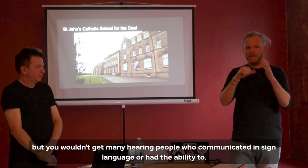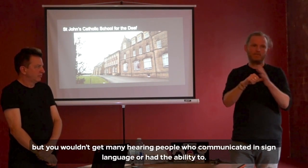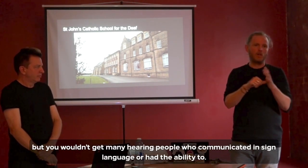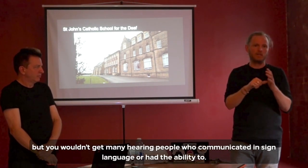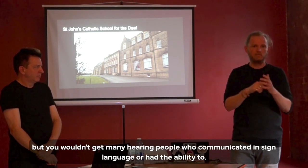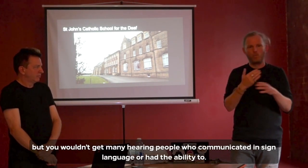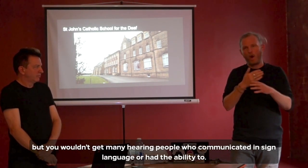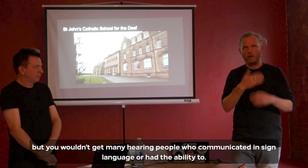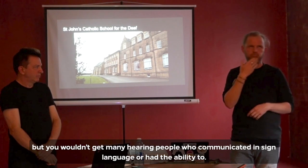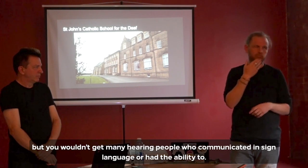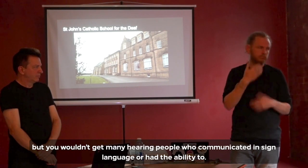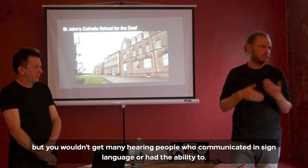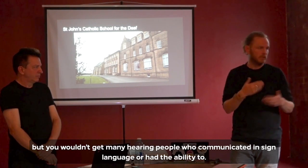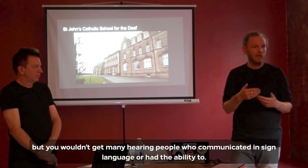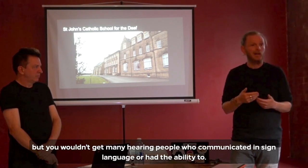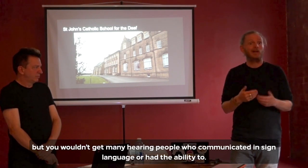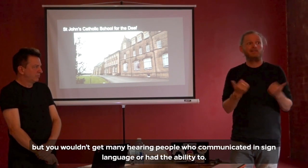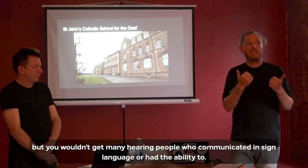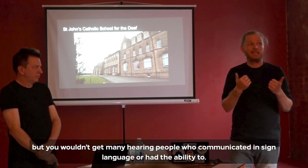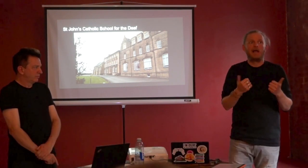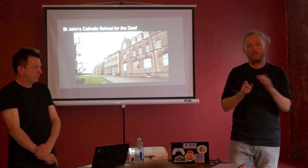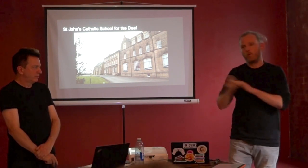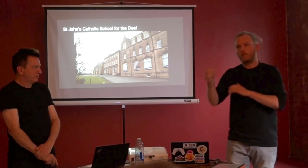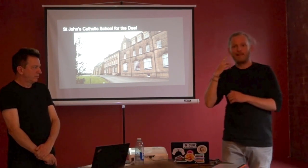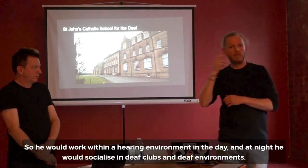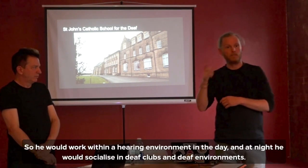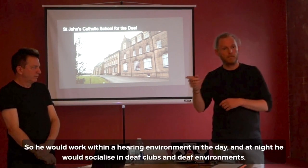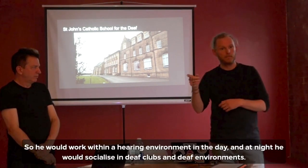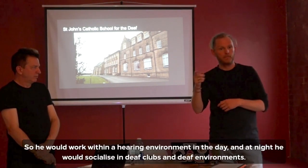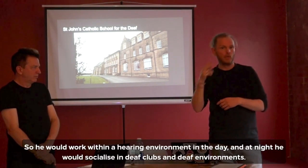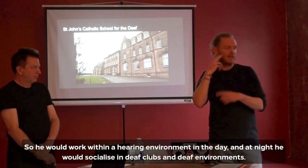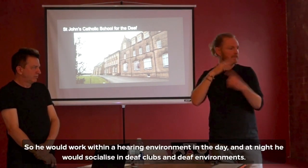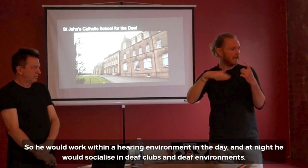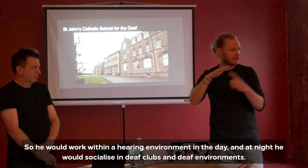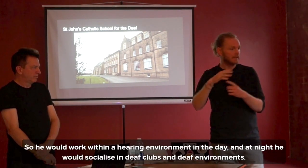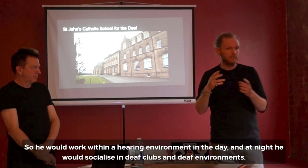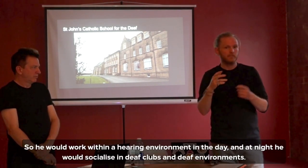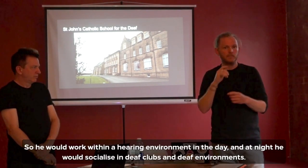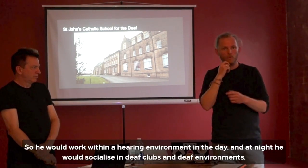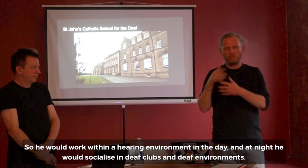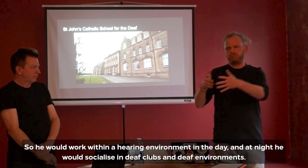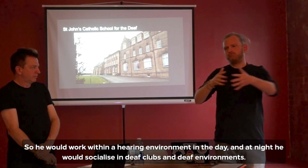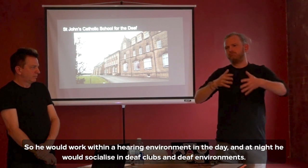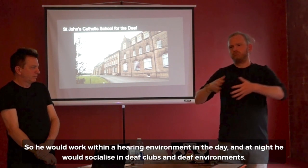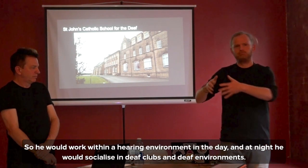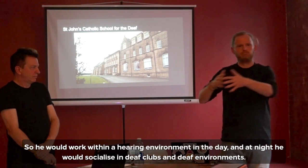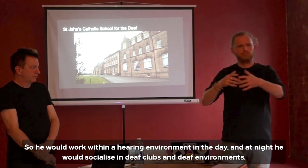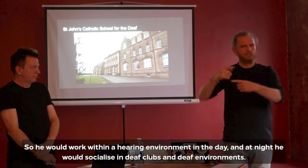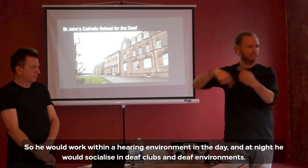people who communicated in sign language or had the ability to. So he would work within a hearing environment in the day, and at night he